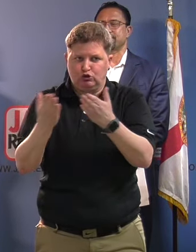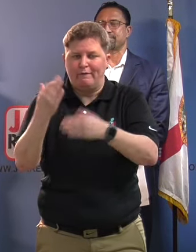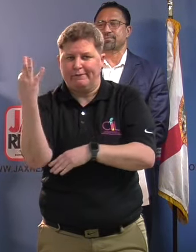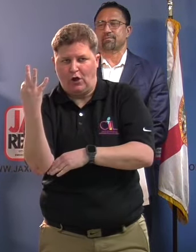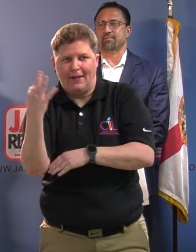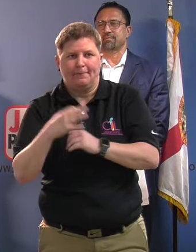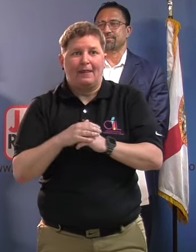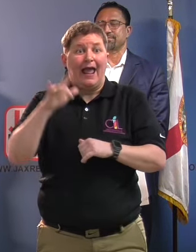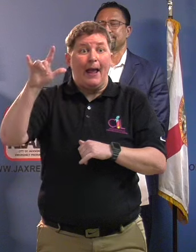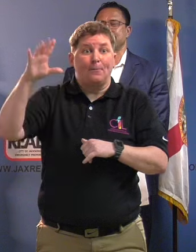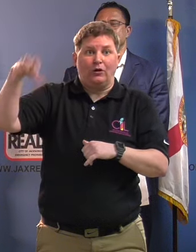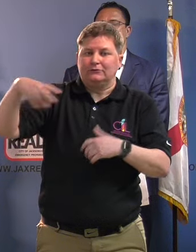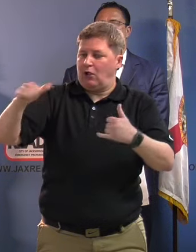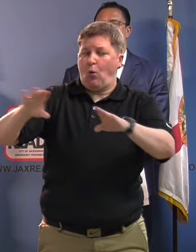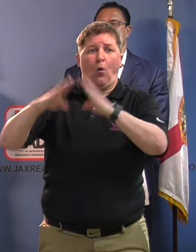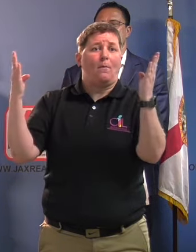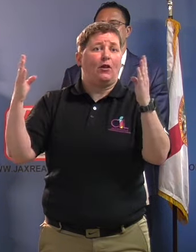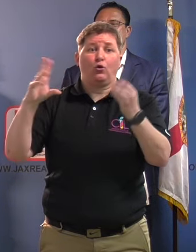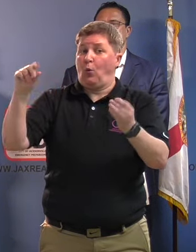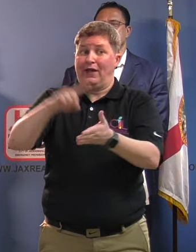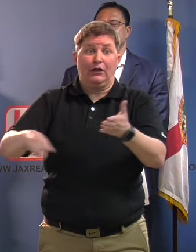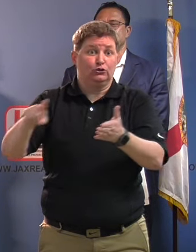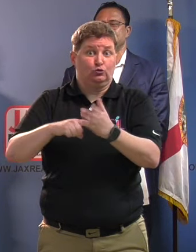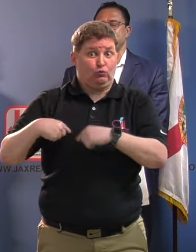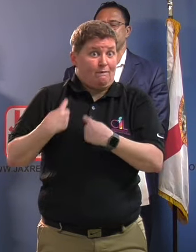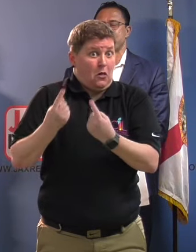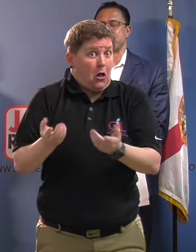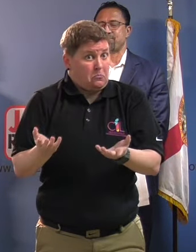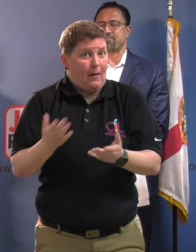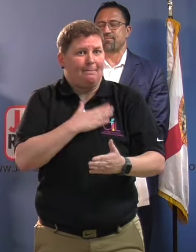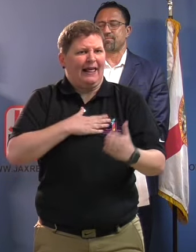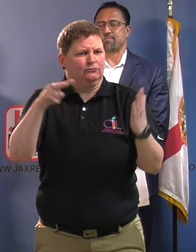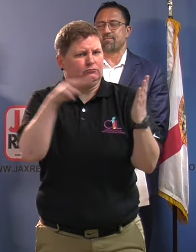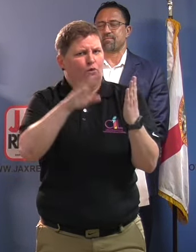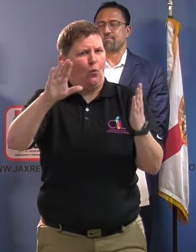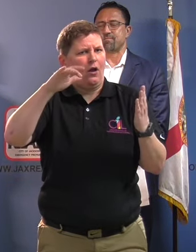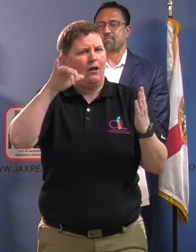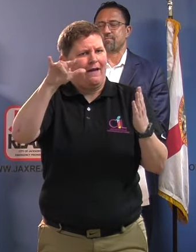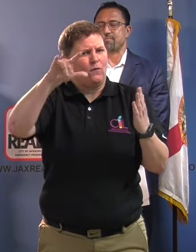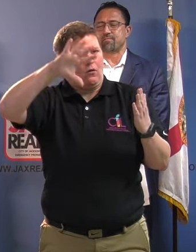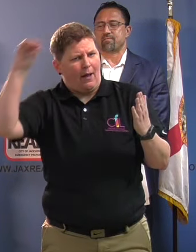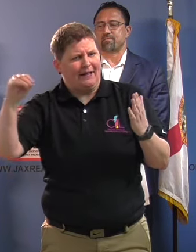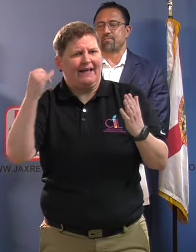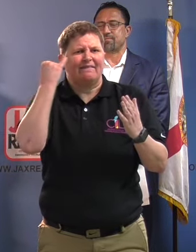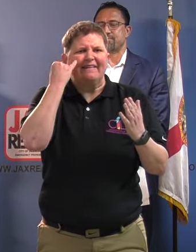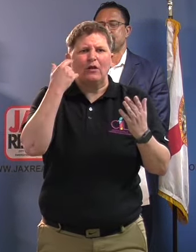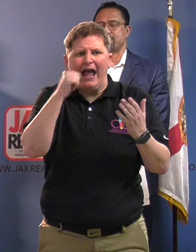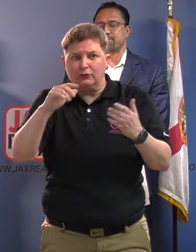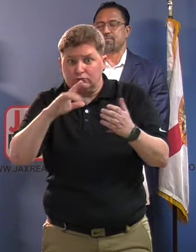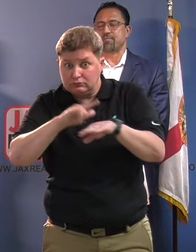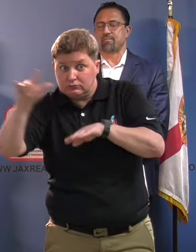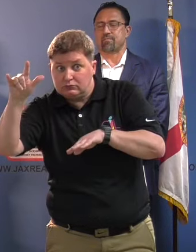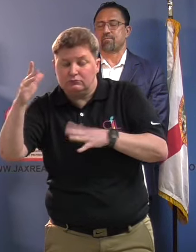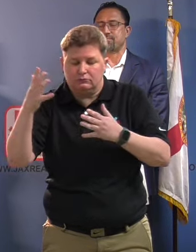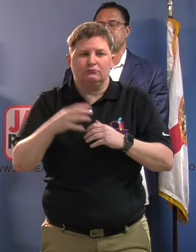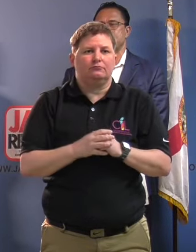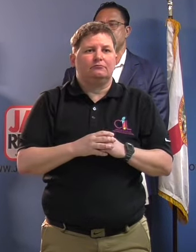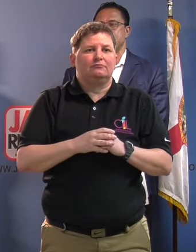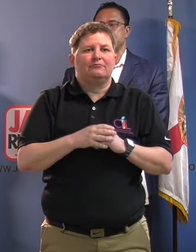this point that we know of. Please check with your airlines if you're going to travel. And as always, our public works teams are out there taking care